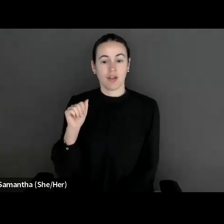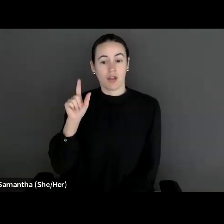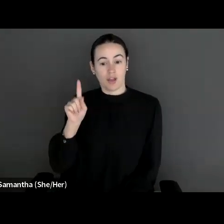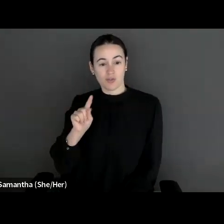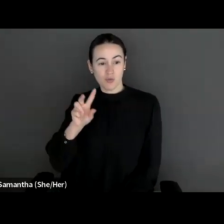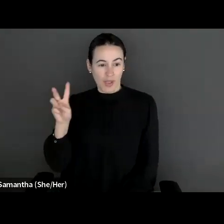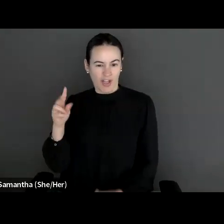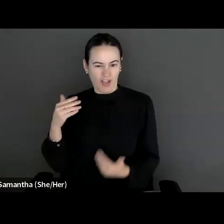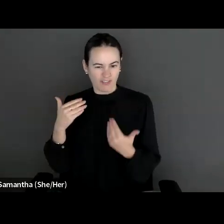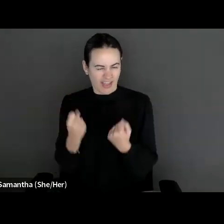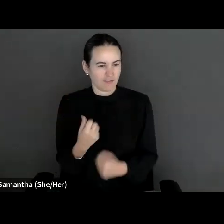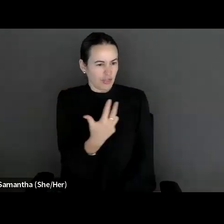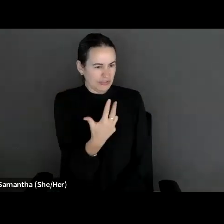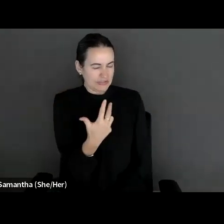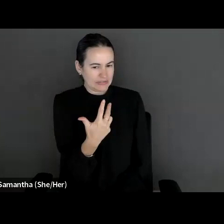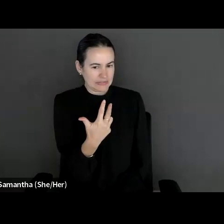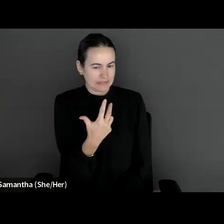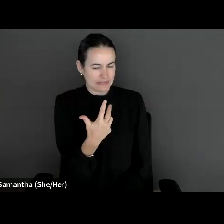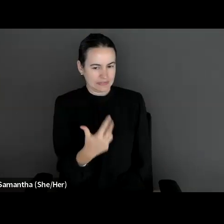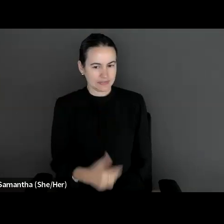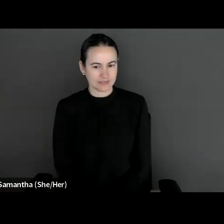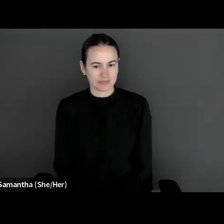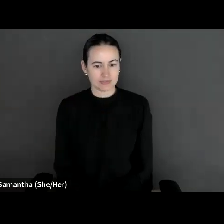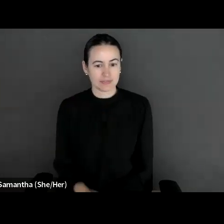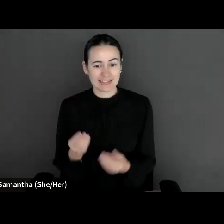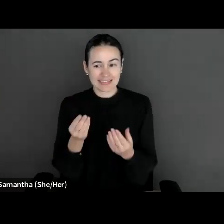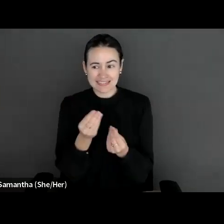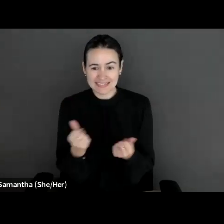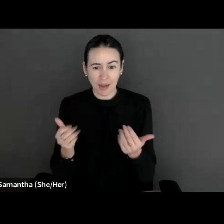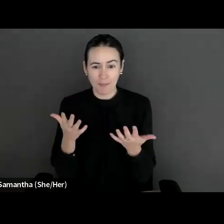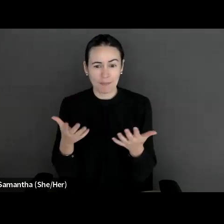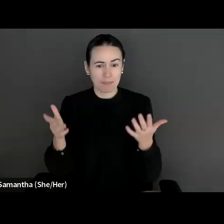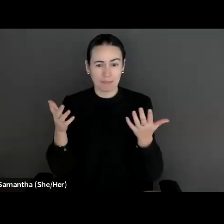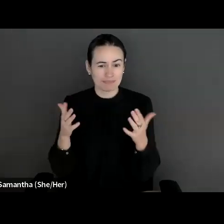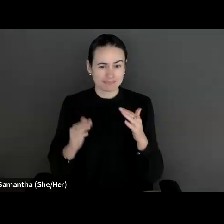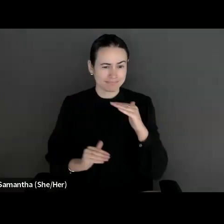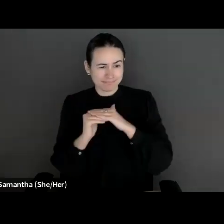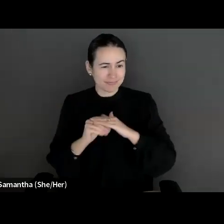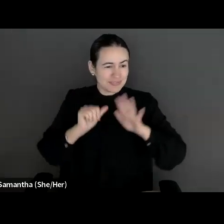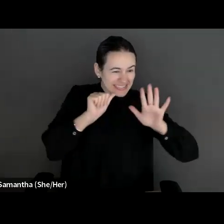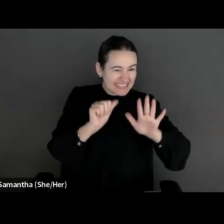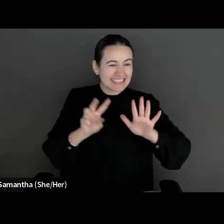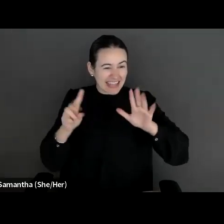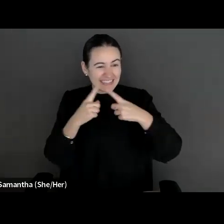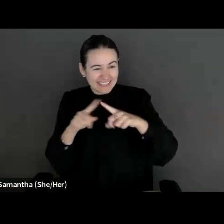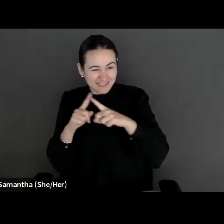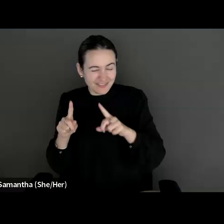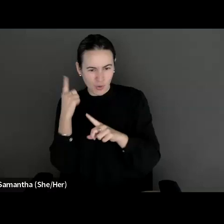you can see there were some studies that had as many as 6 or 7 different sources of scale construct.